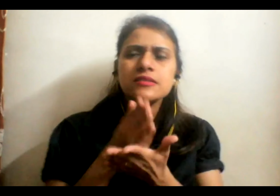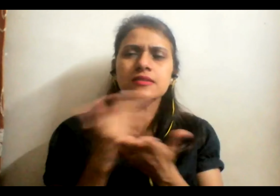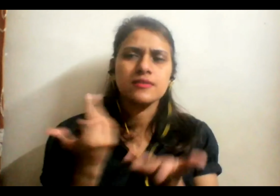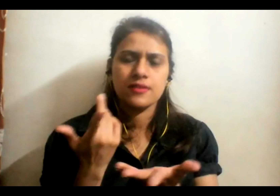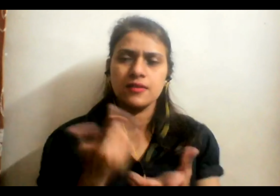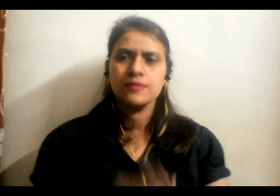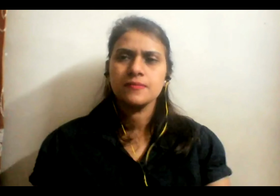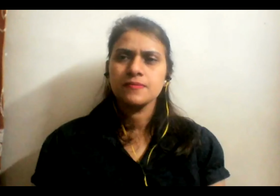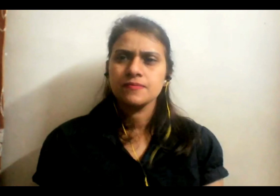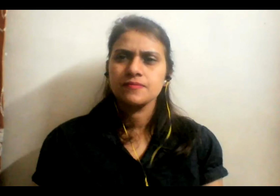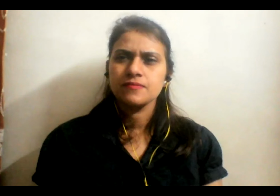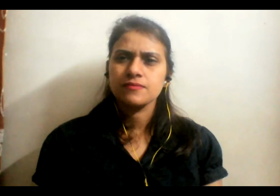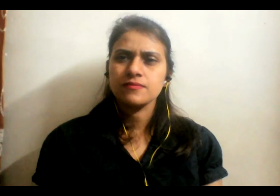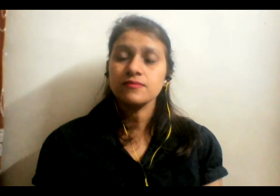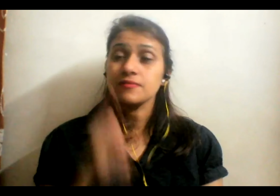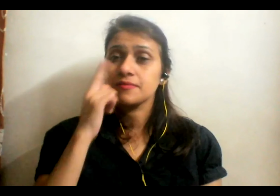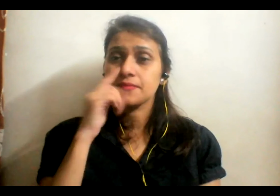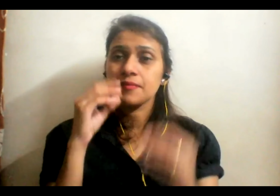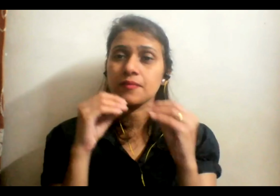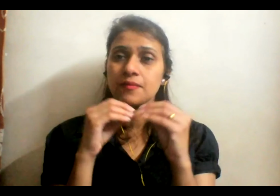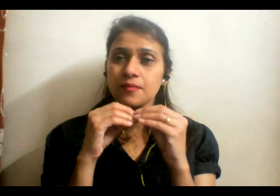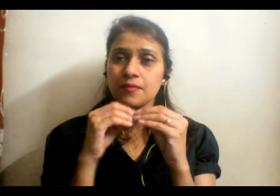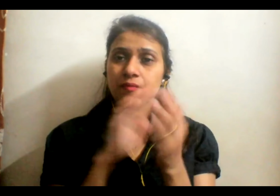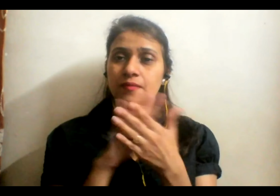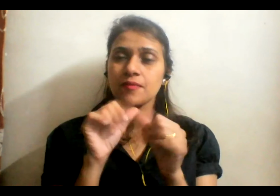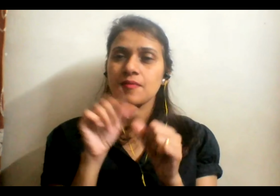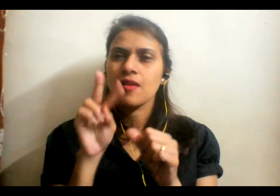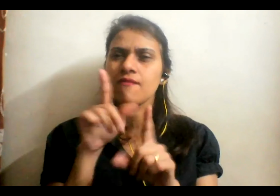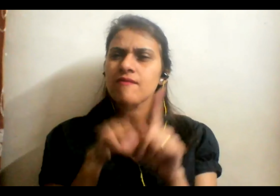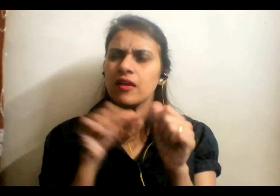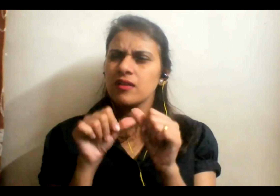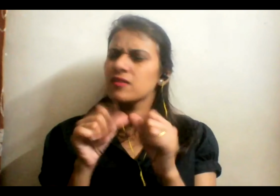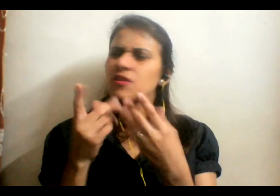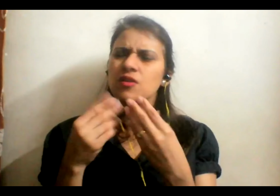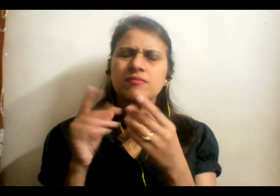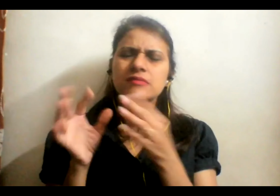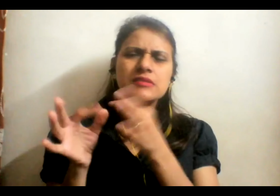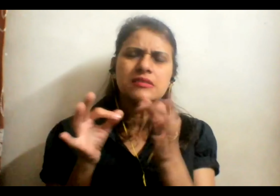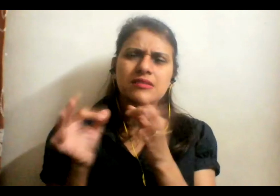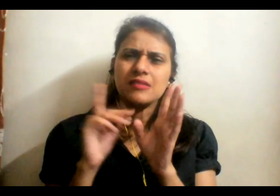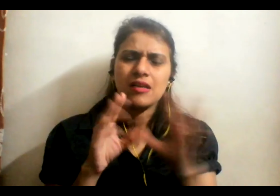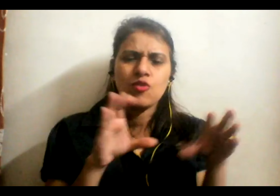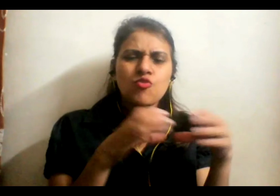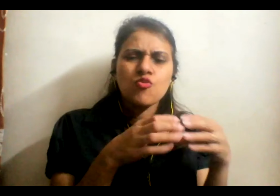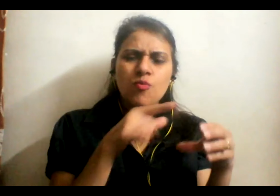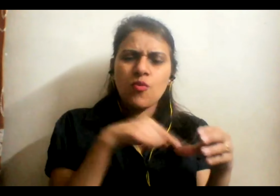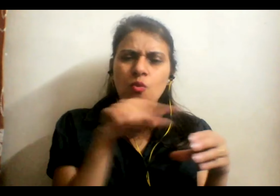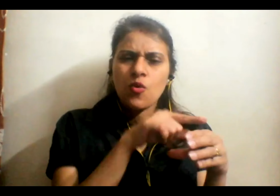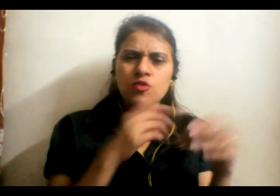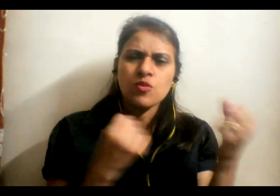to, can you maybe share more details on what do you mean by when you say marginalization?